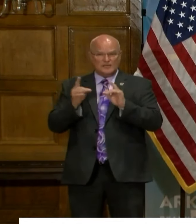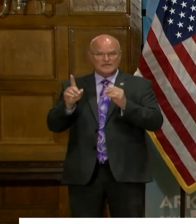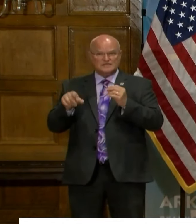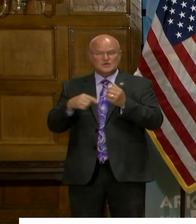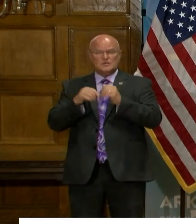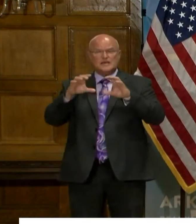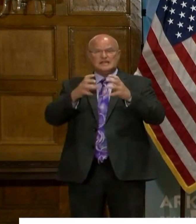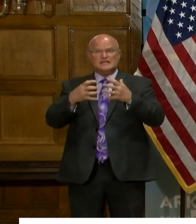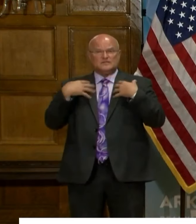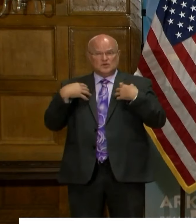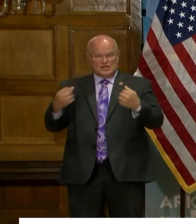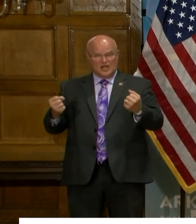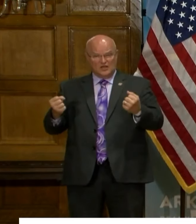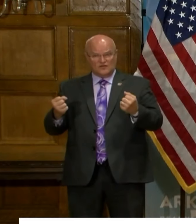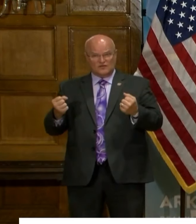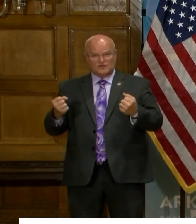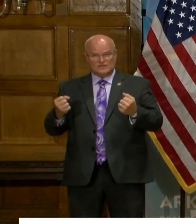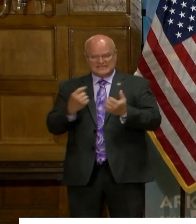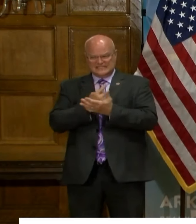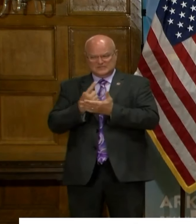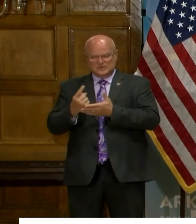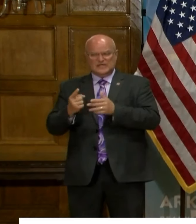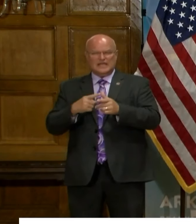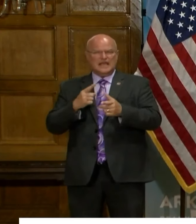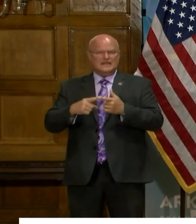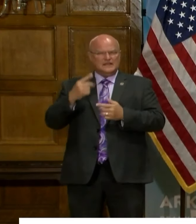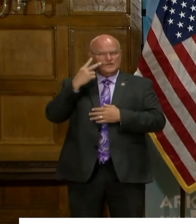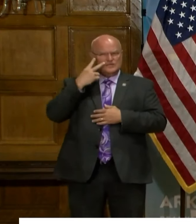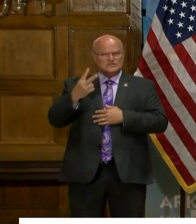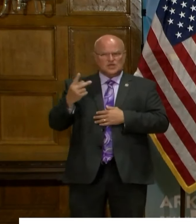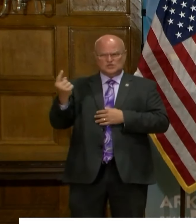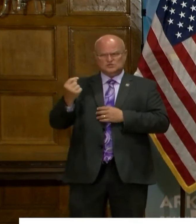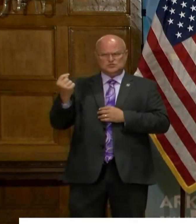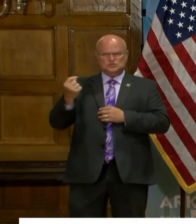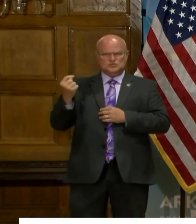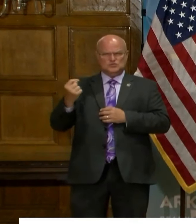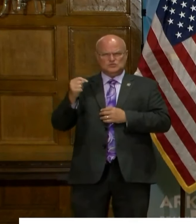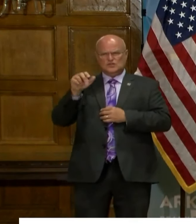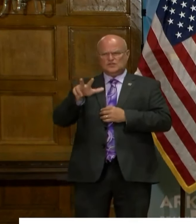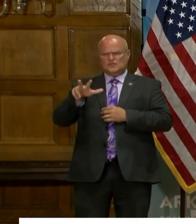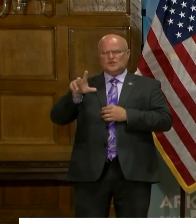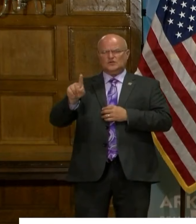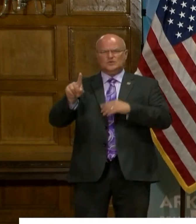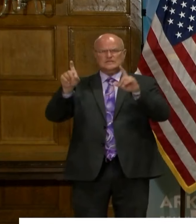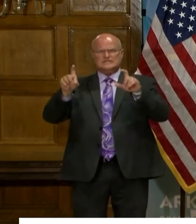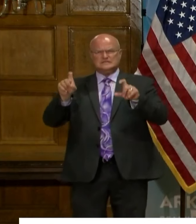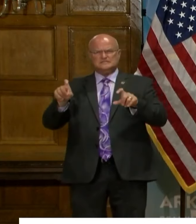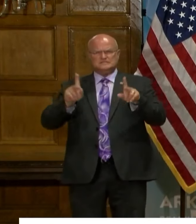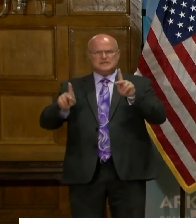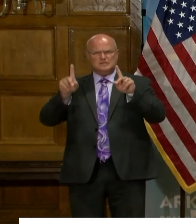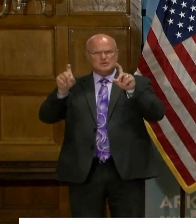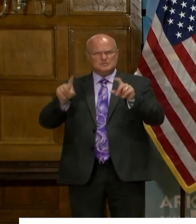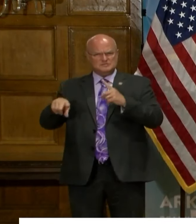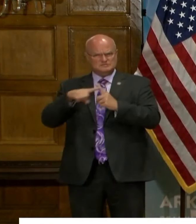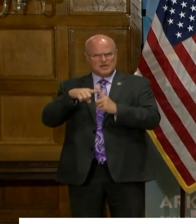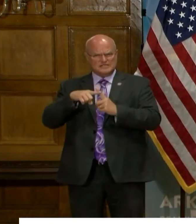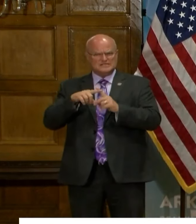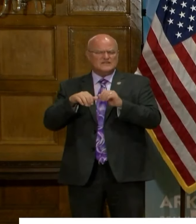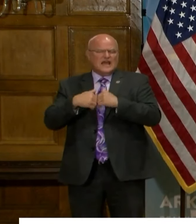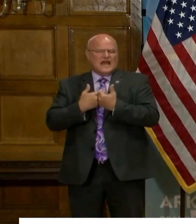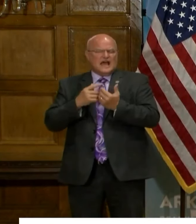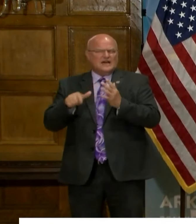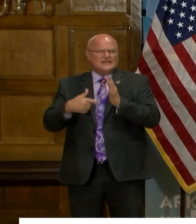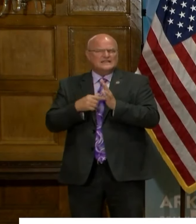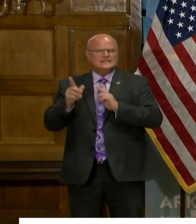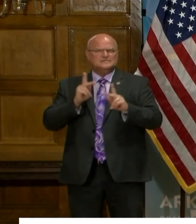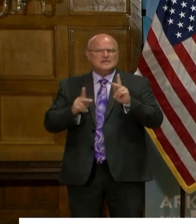been classified as recovered earlier this week, and then we saw on Tuesday 30 more people tested positive. How did